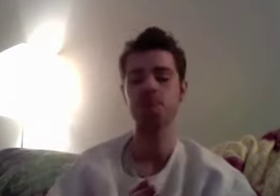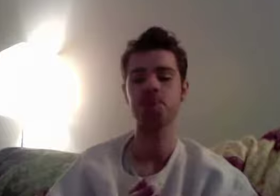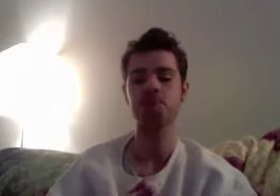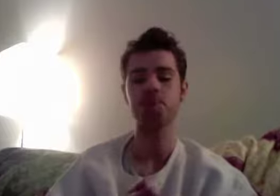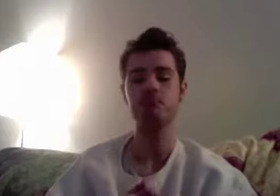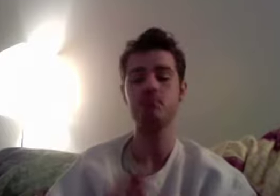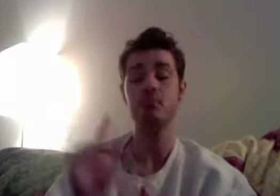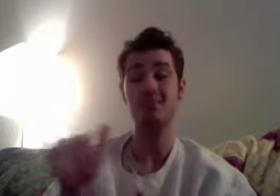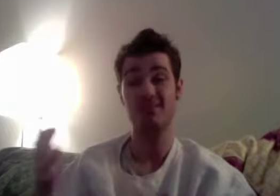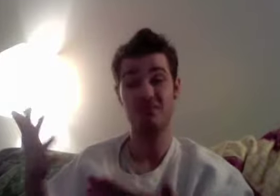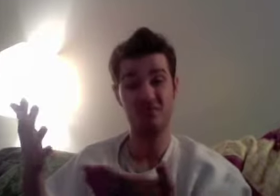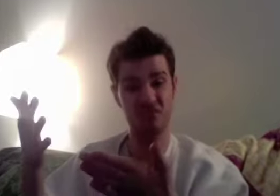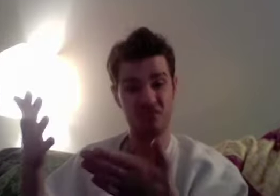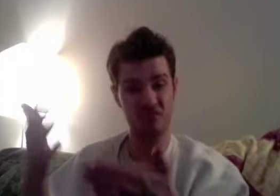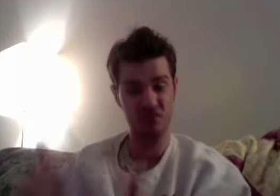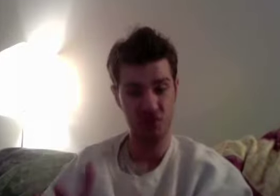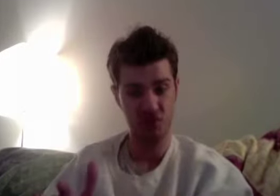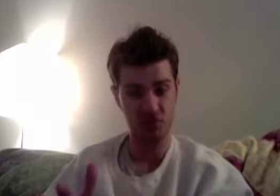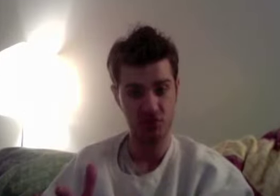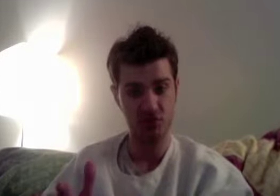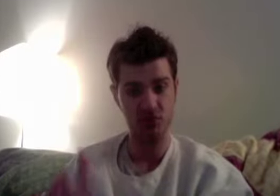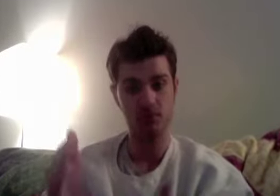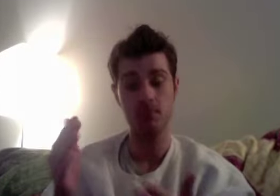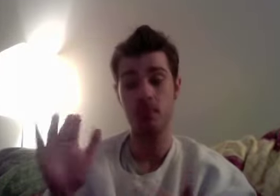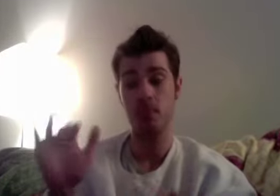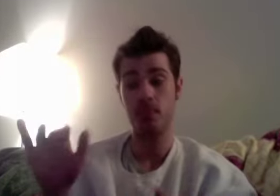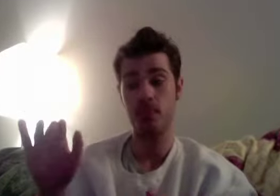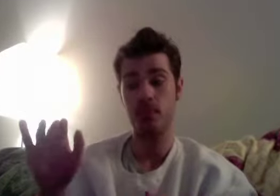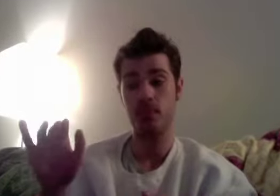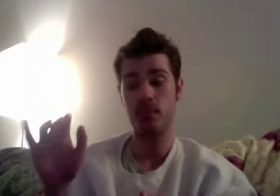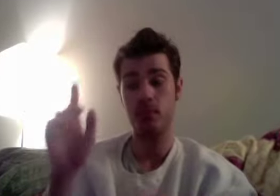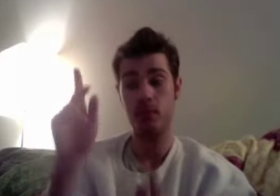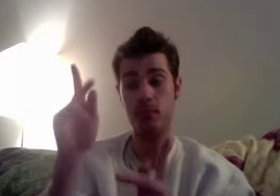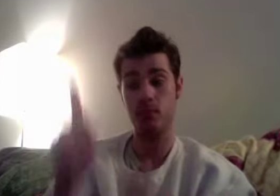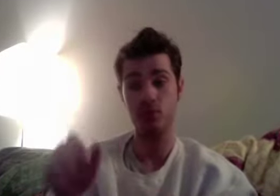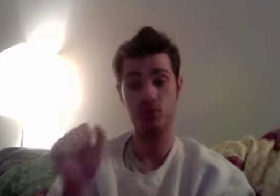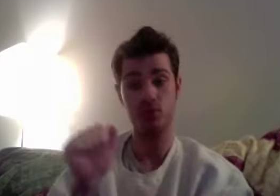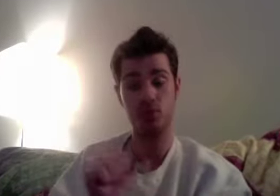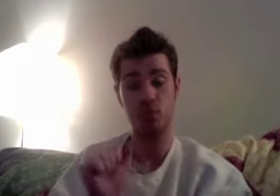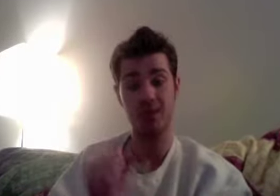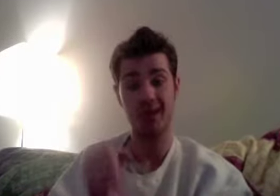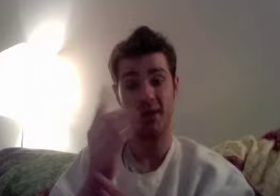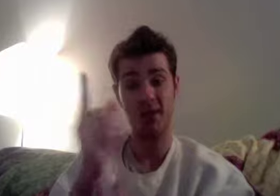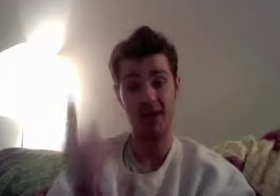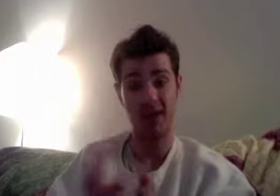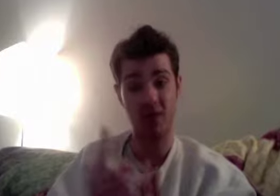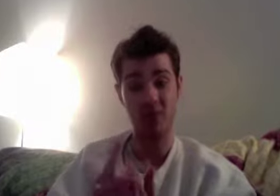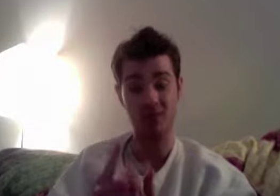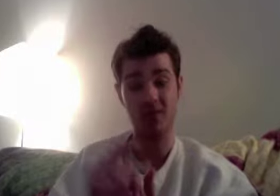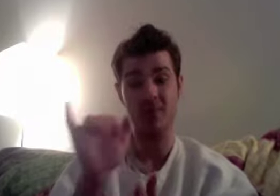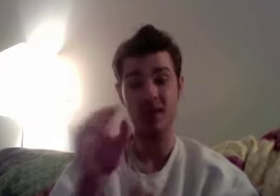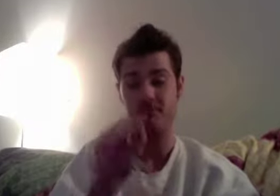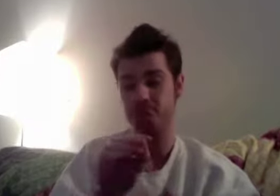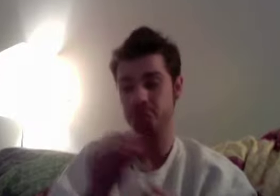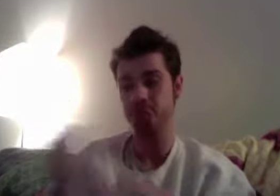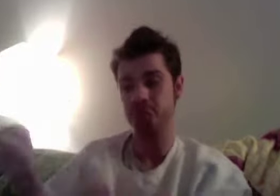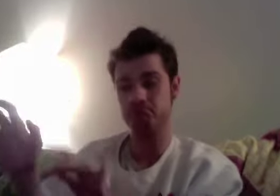then what happens is that they then input the number of hours that the individual has had into what they call an automated payroll system. So they pull